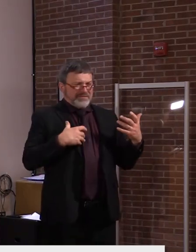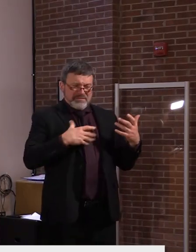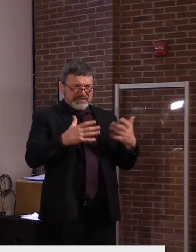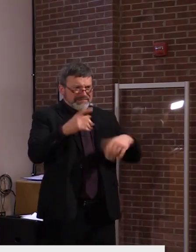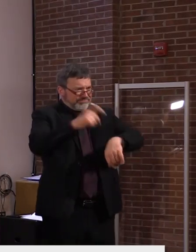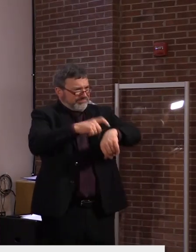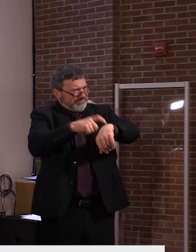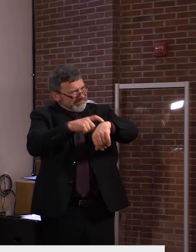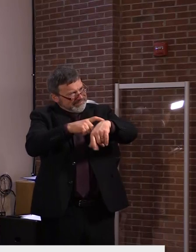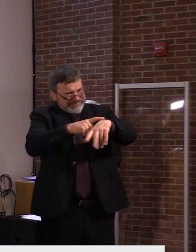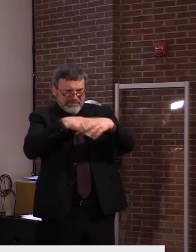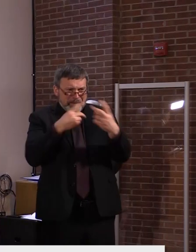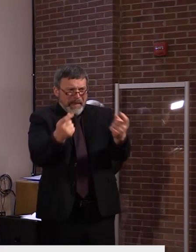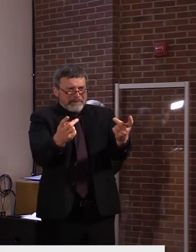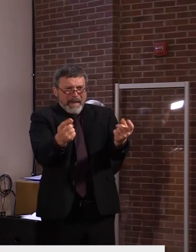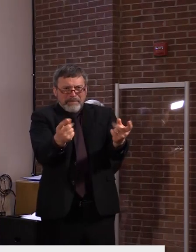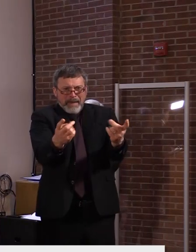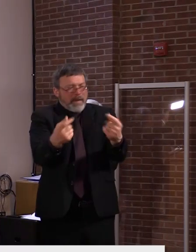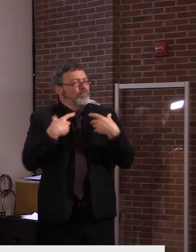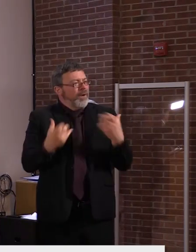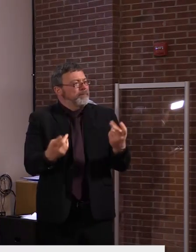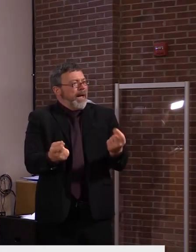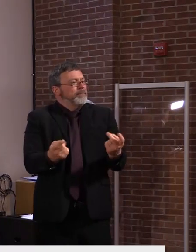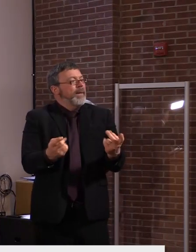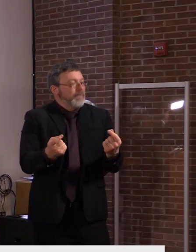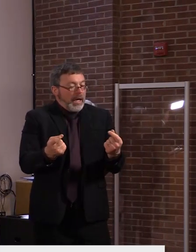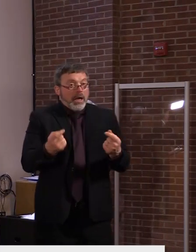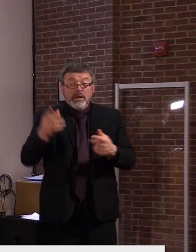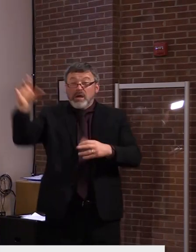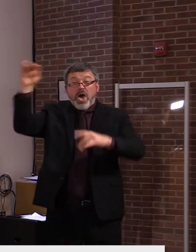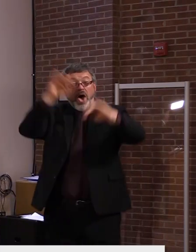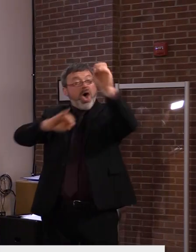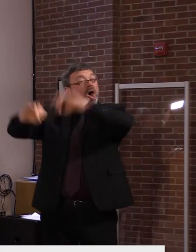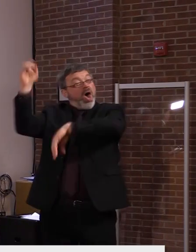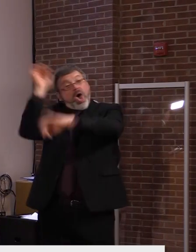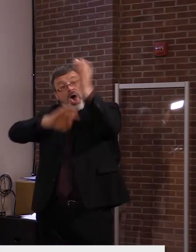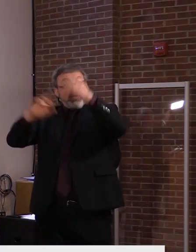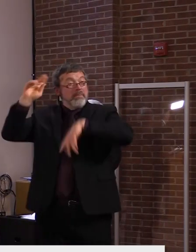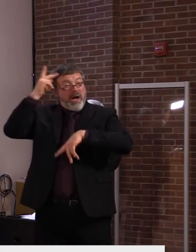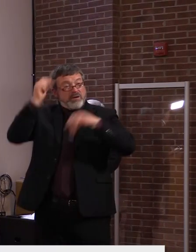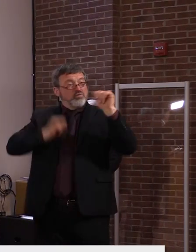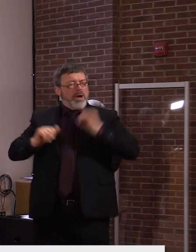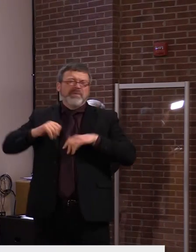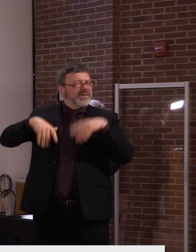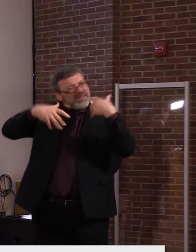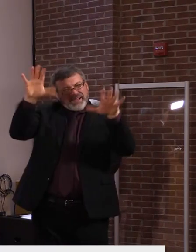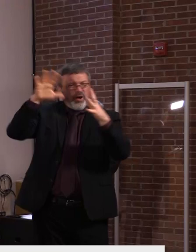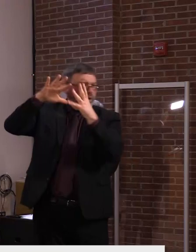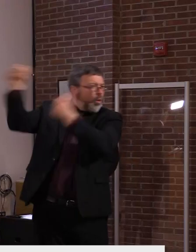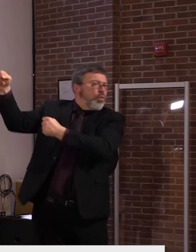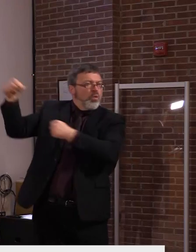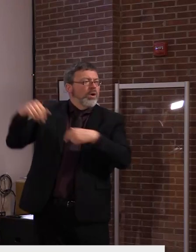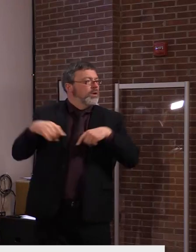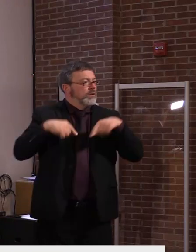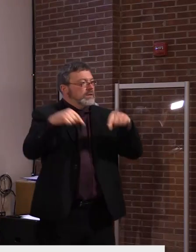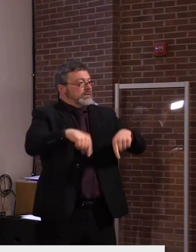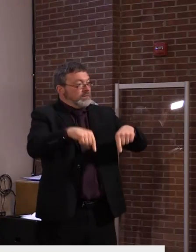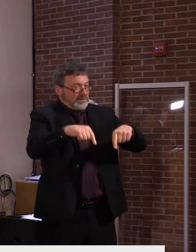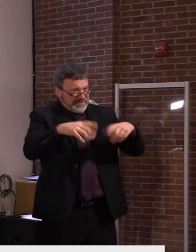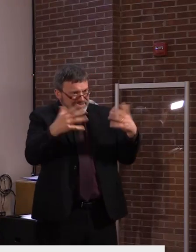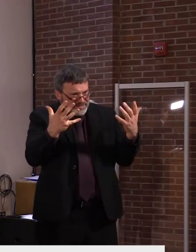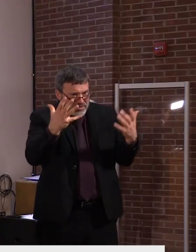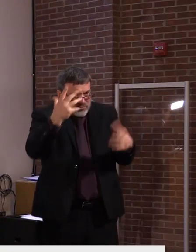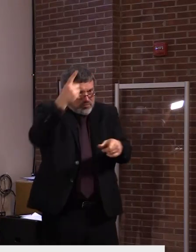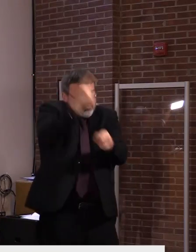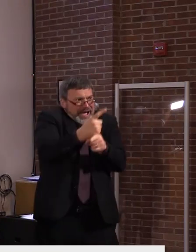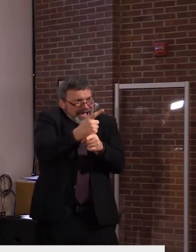aside, regardless of what position you're vying for, and try and just do what's right. I mean, here we are. We took one